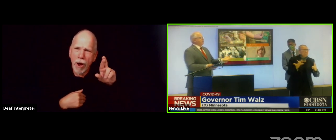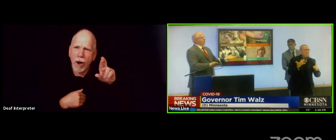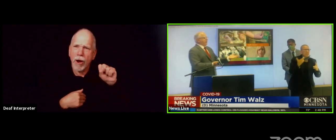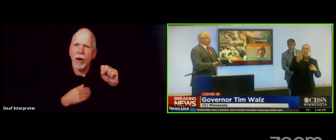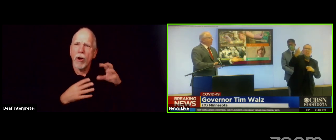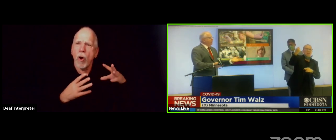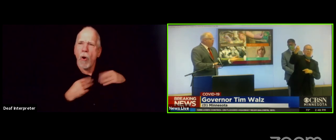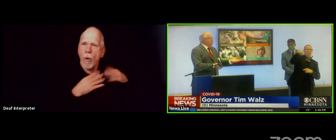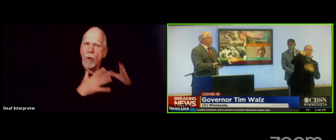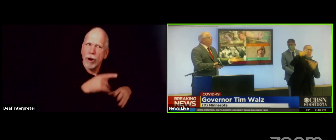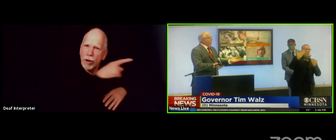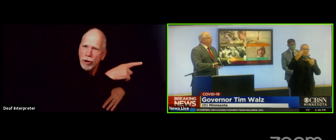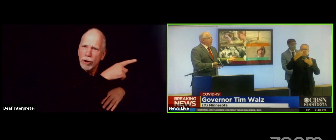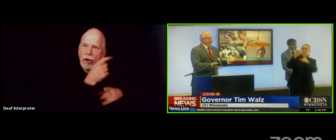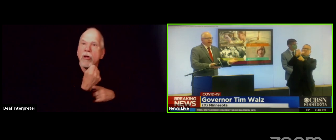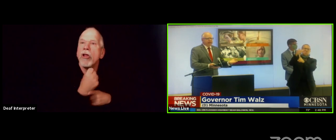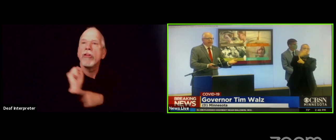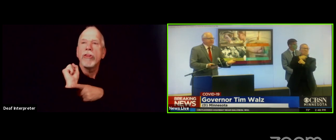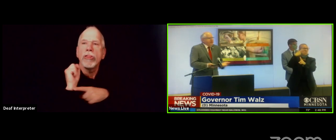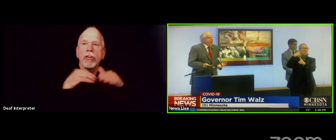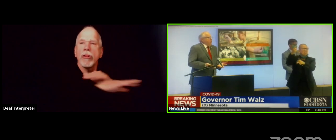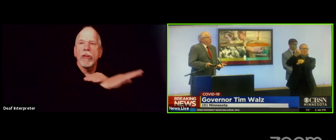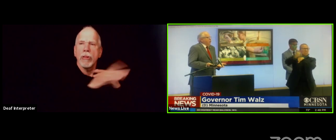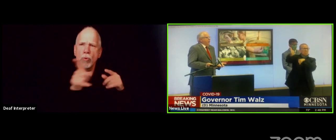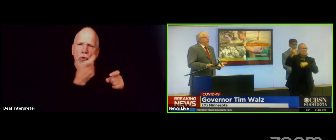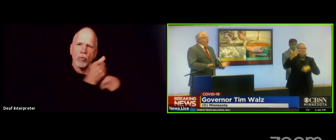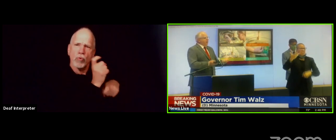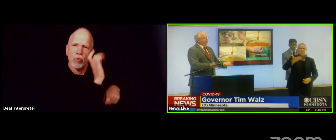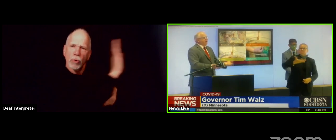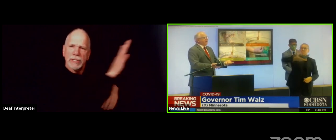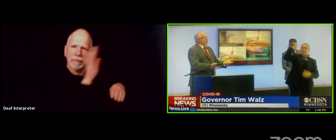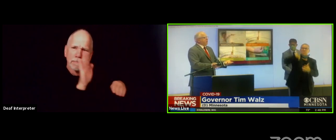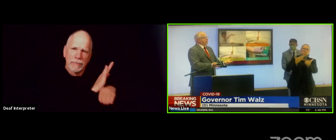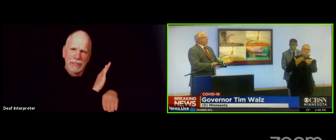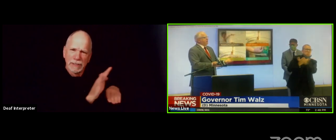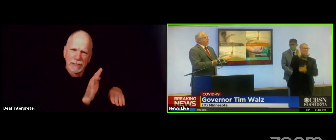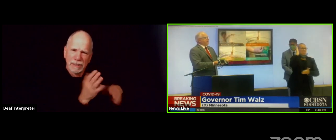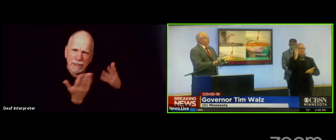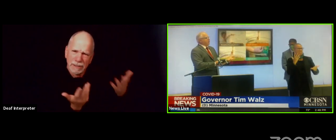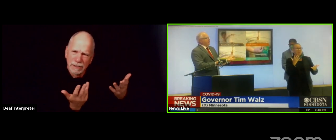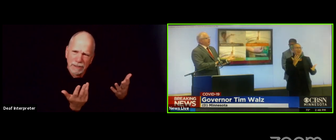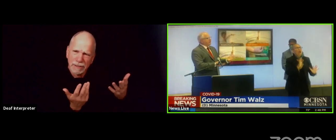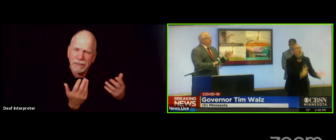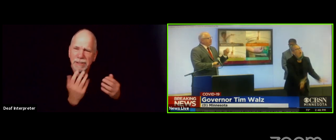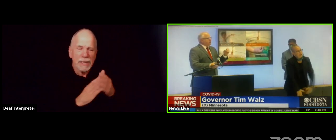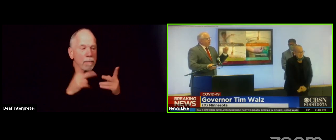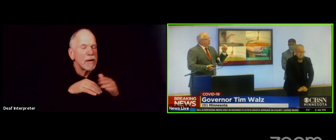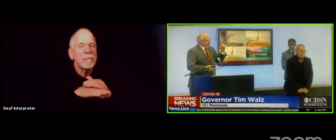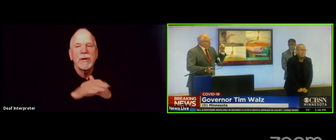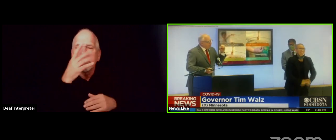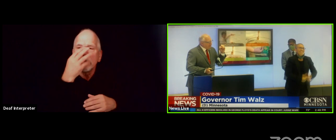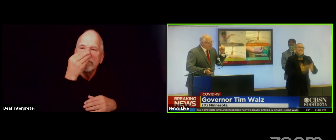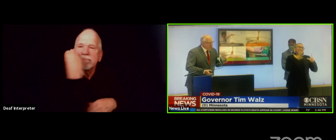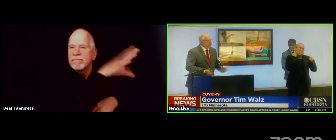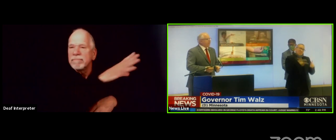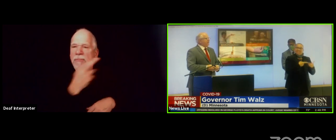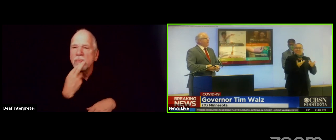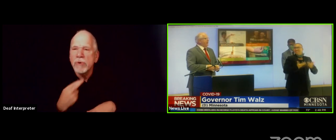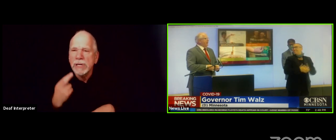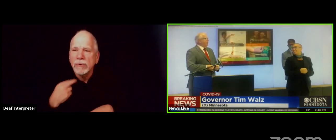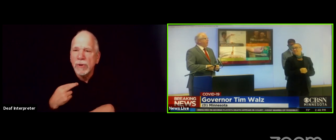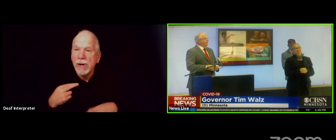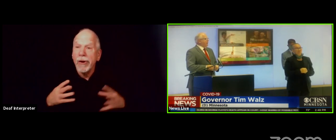poisoning. No, and that's not what we're doing. And we're not taking away your freedom to get COVID-19, but we really